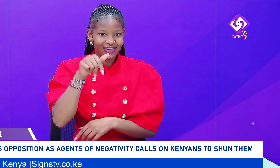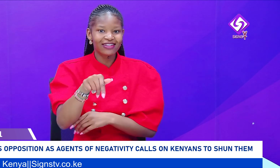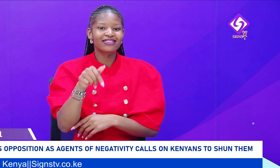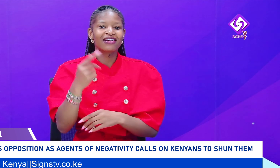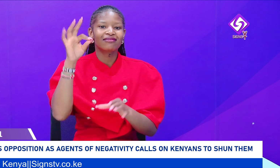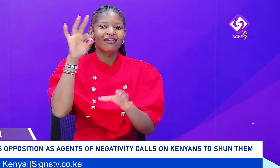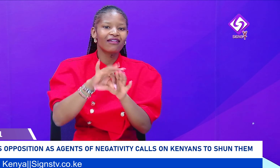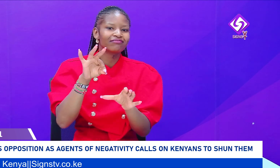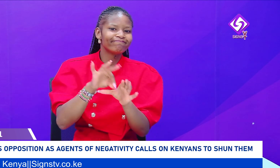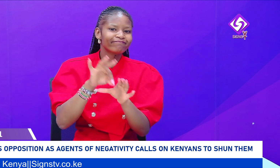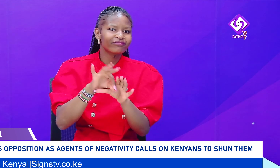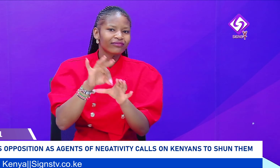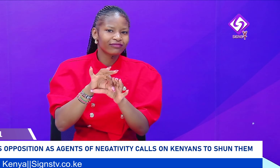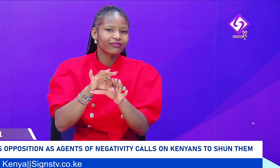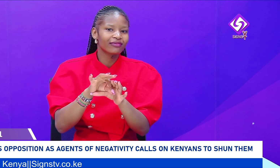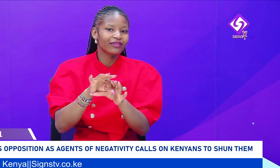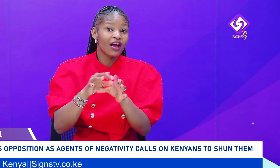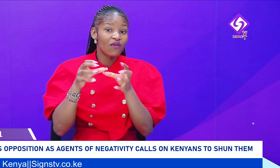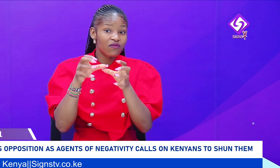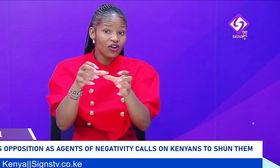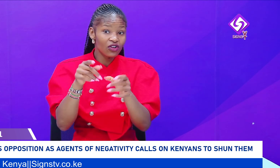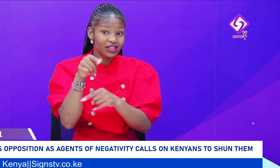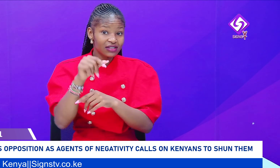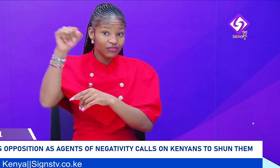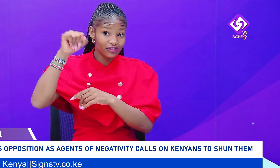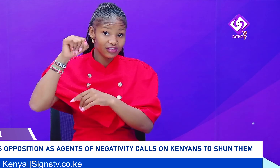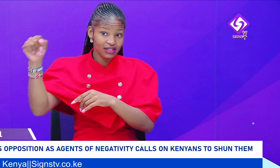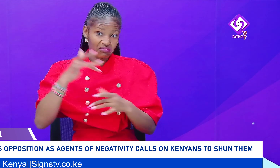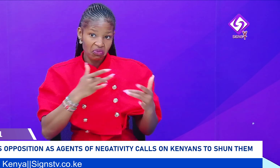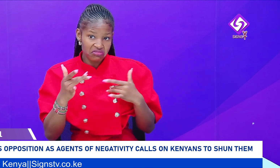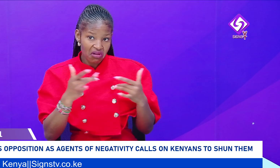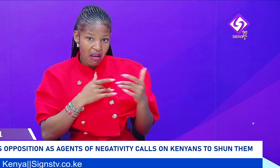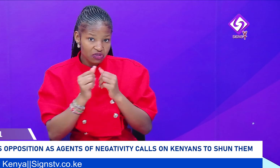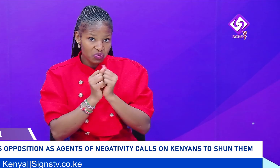also used the platform to reinforce the political connection